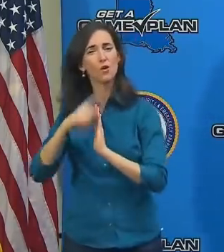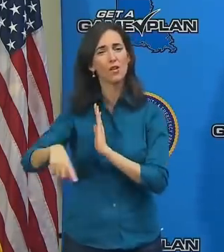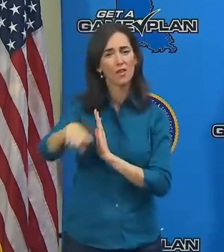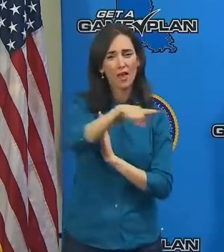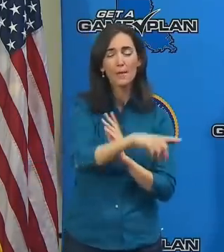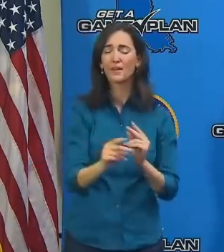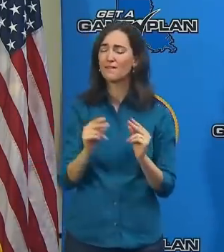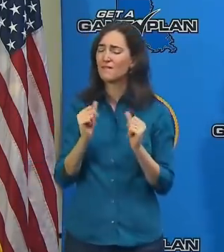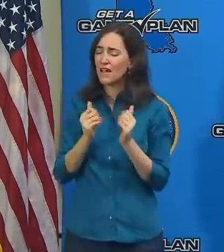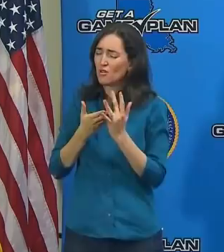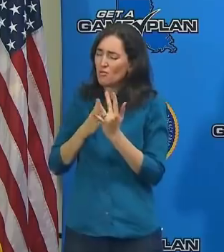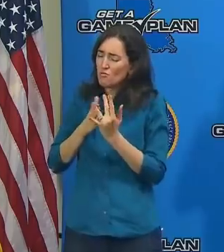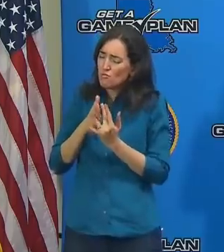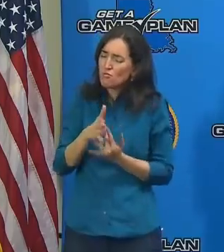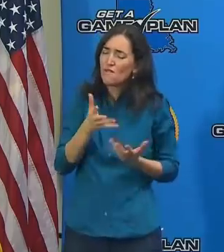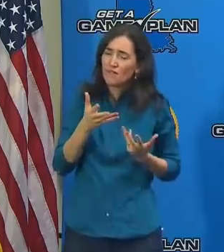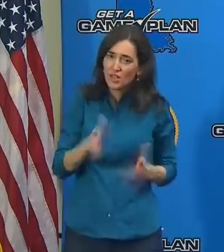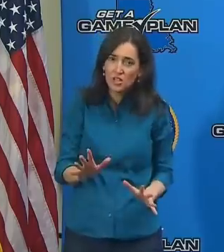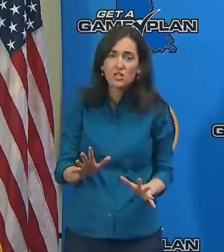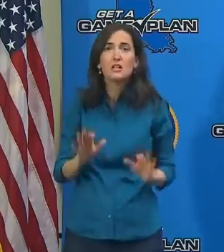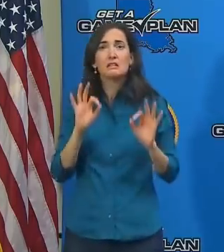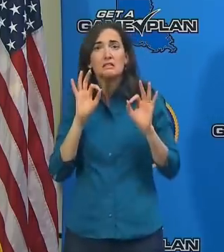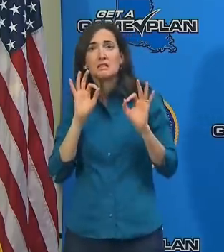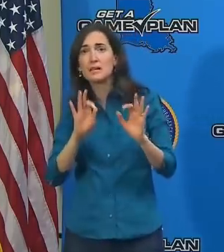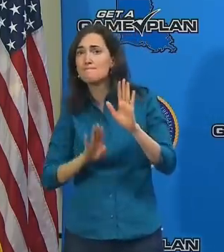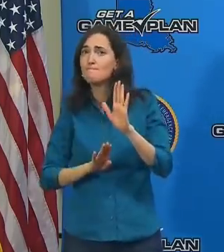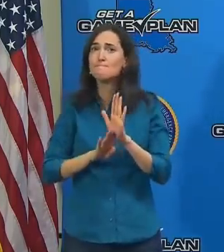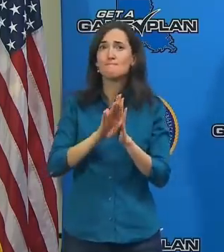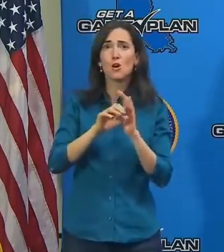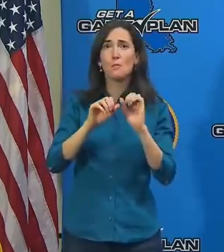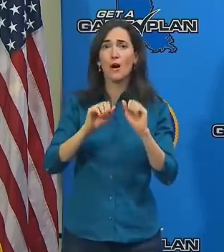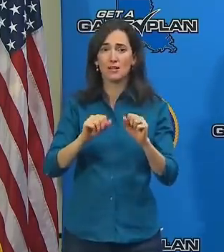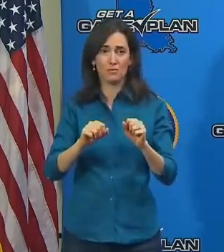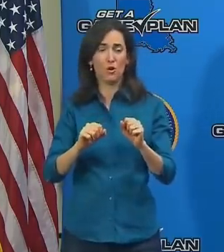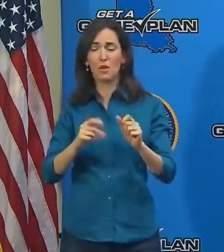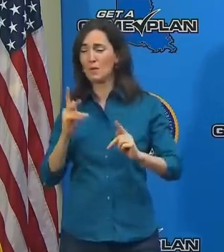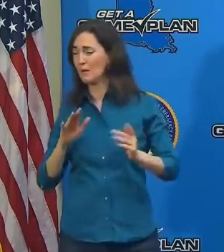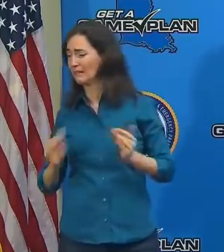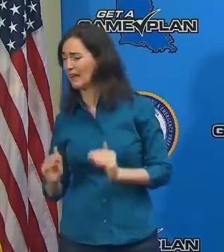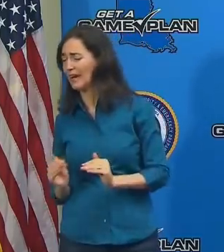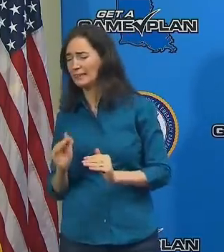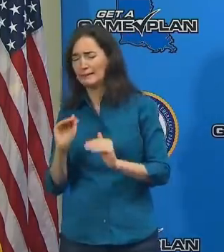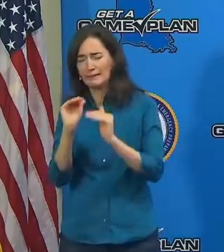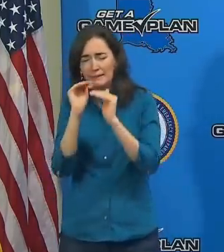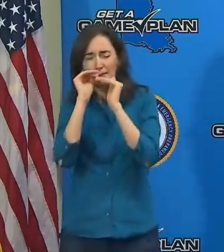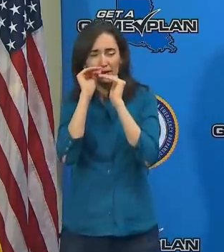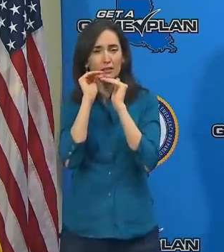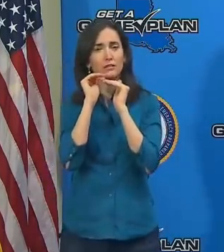as soon as possible and in the best possible shape with the least loss of life.